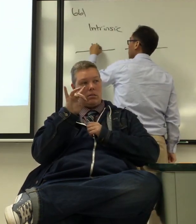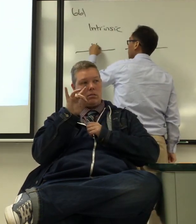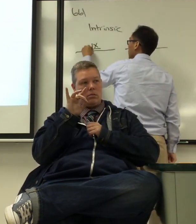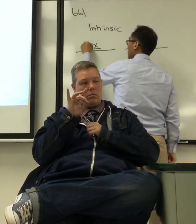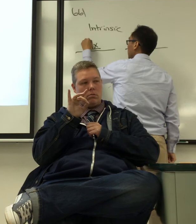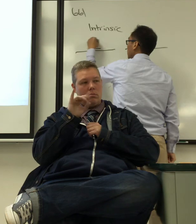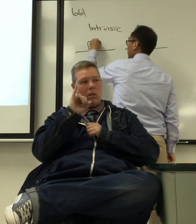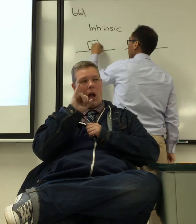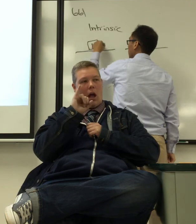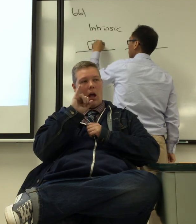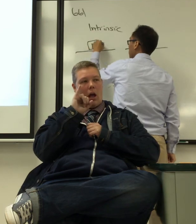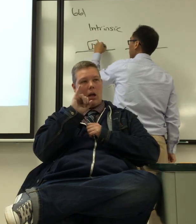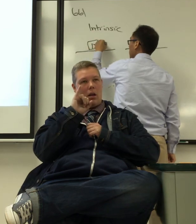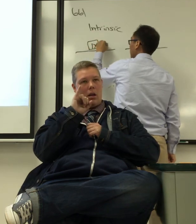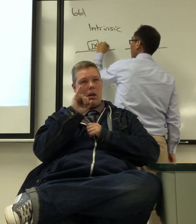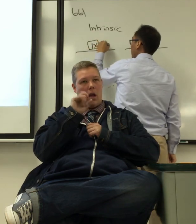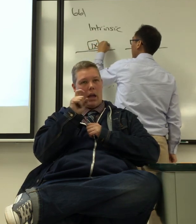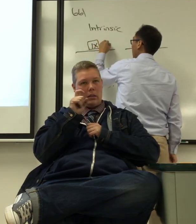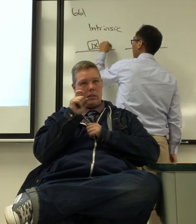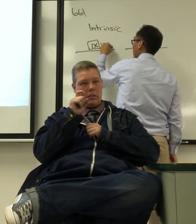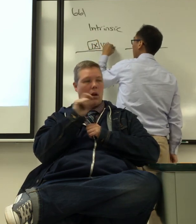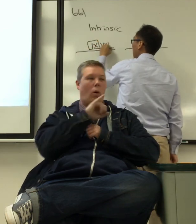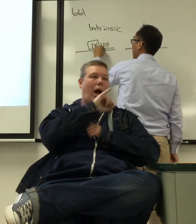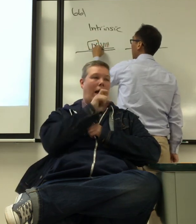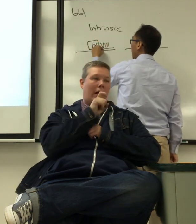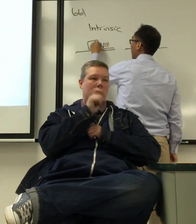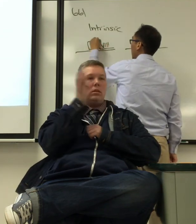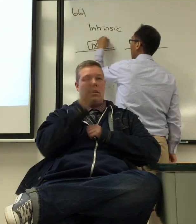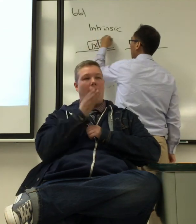IX, VIII.